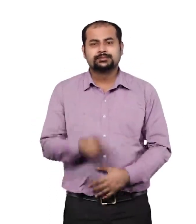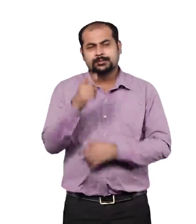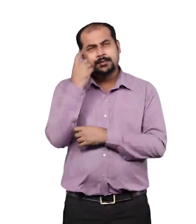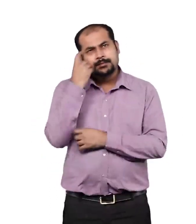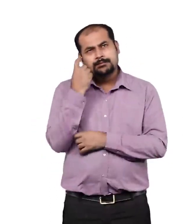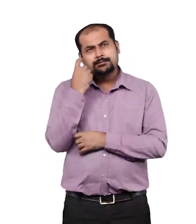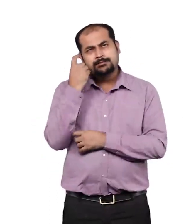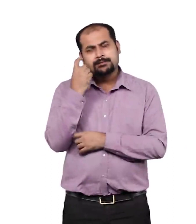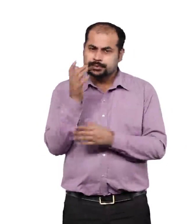Make a guess.